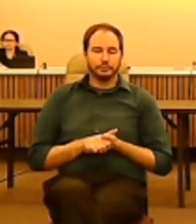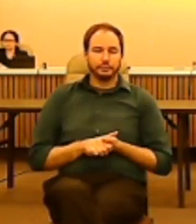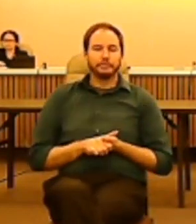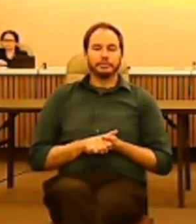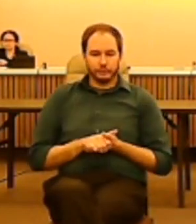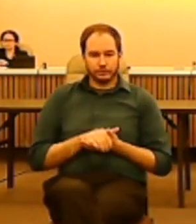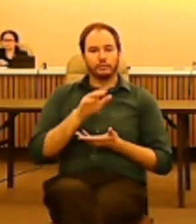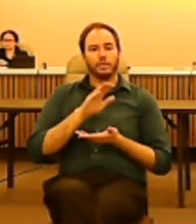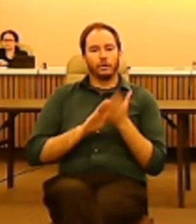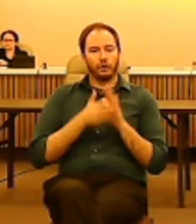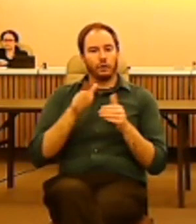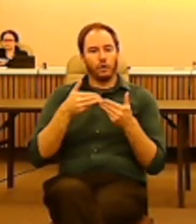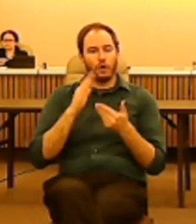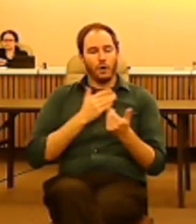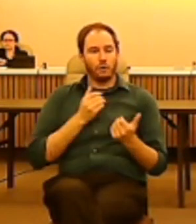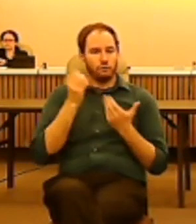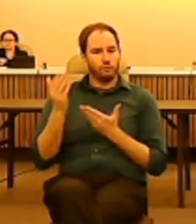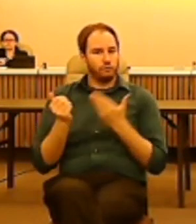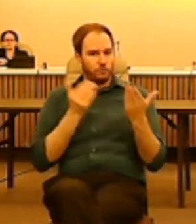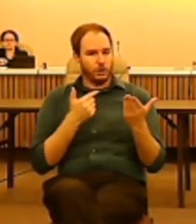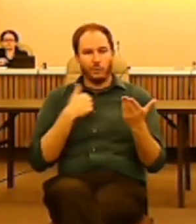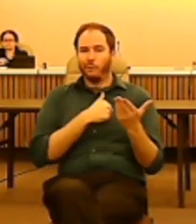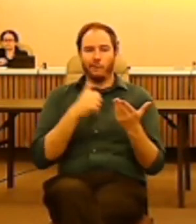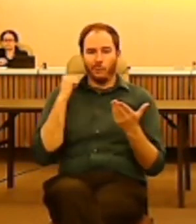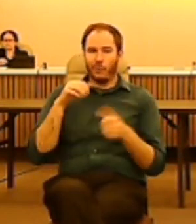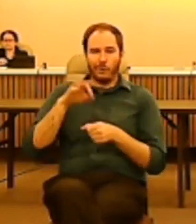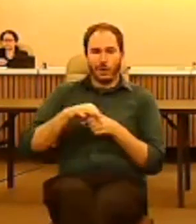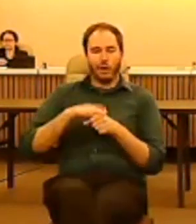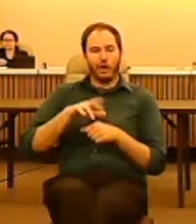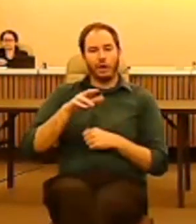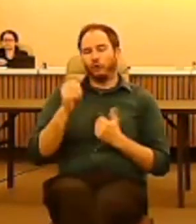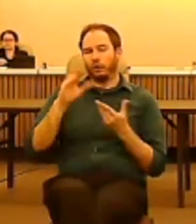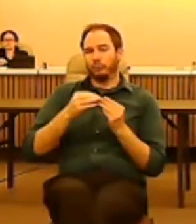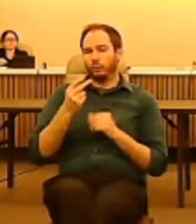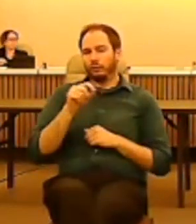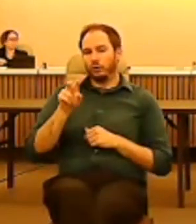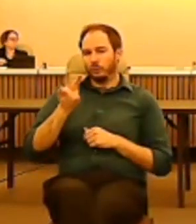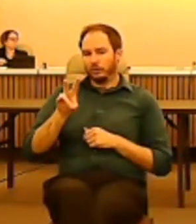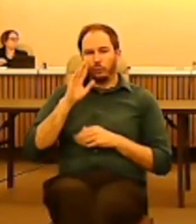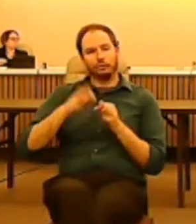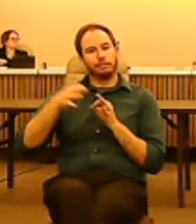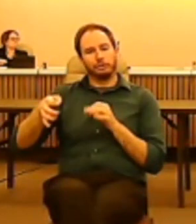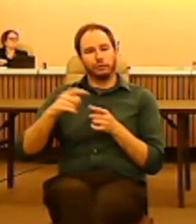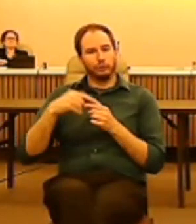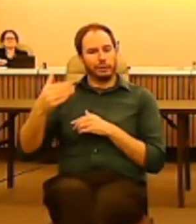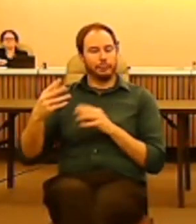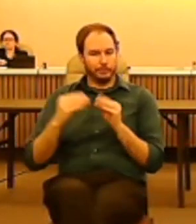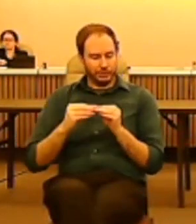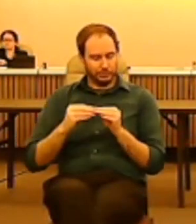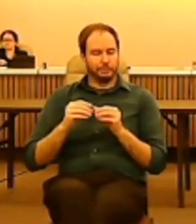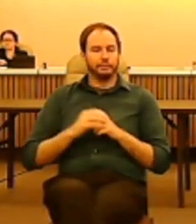That concludes our resolutions because we will not be acting on resolution 12-207. That'll push out till next meeting.